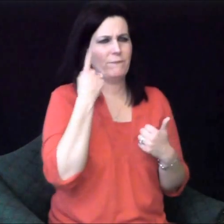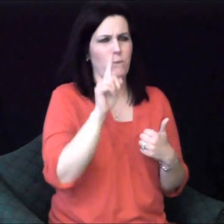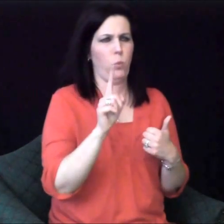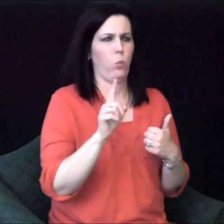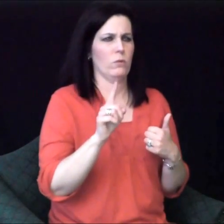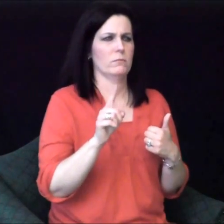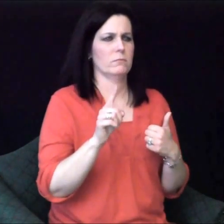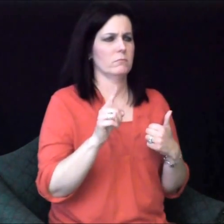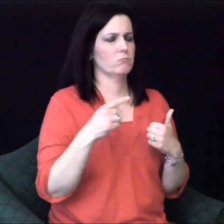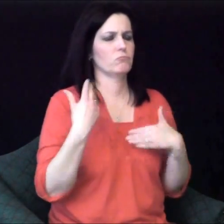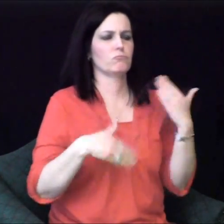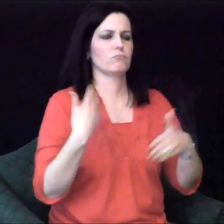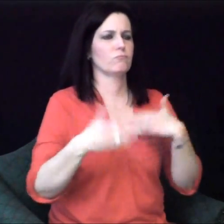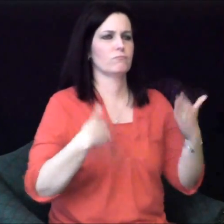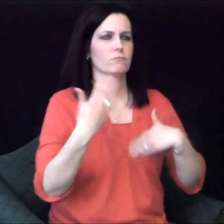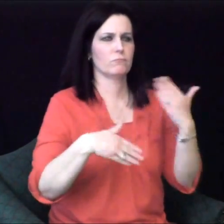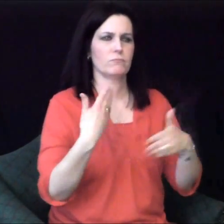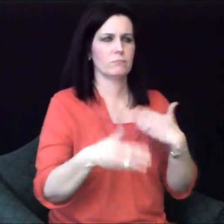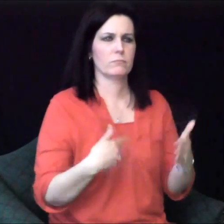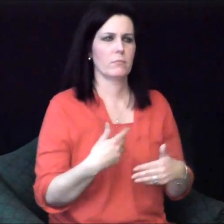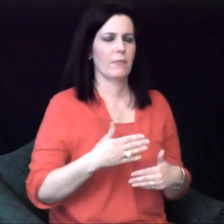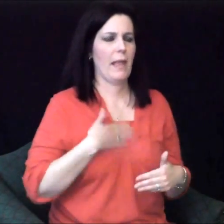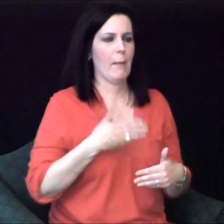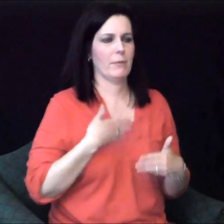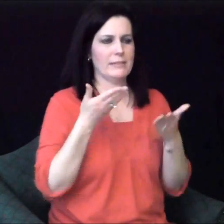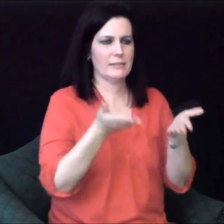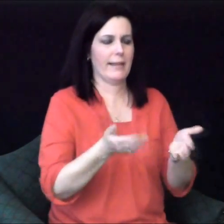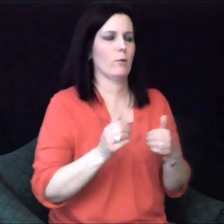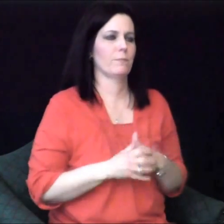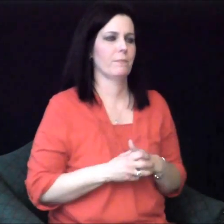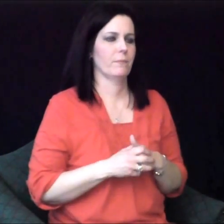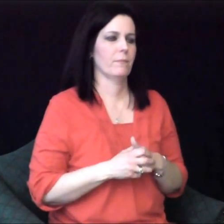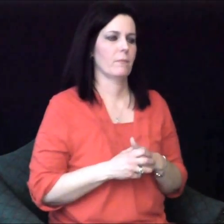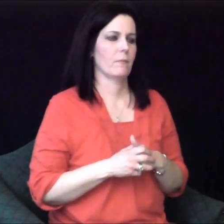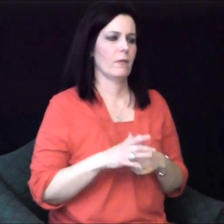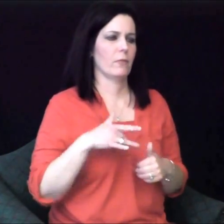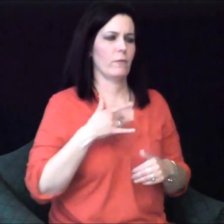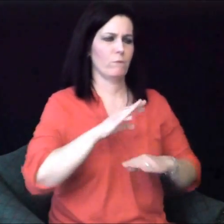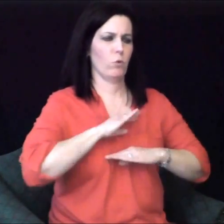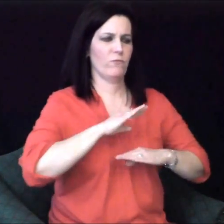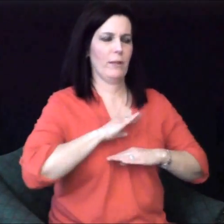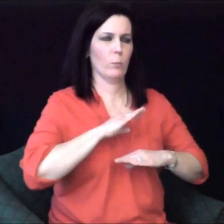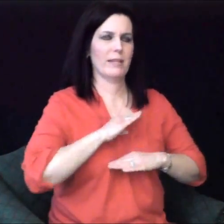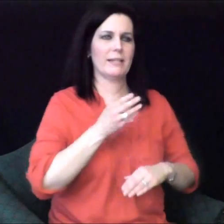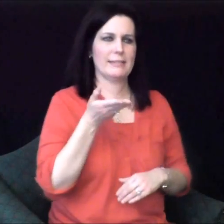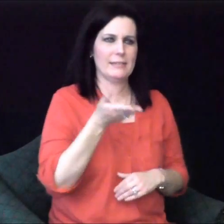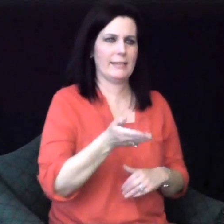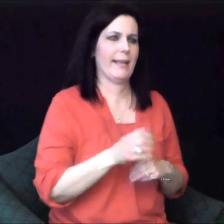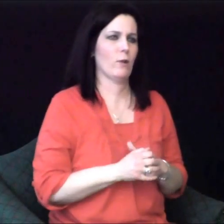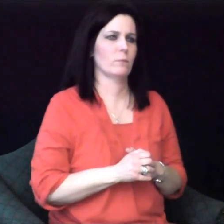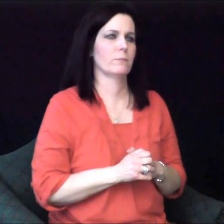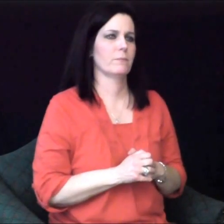I feel life is worth living for. You know, the happiness is there. The fulfillment is